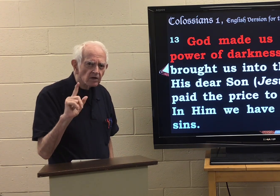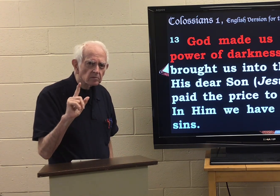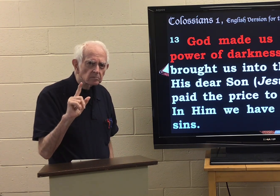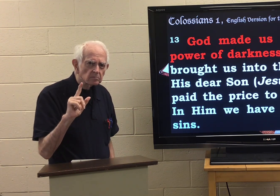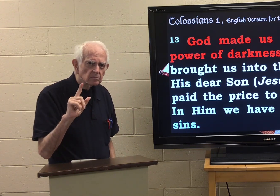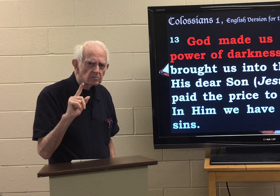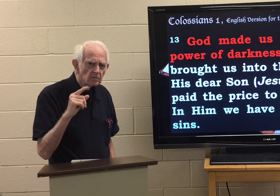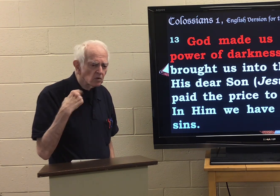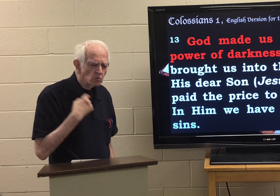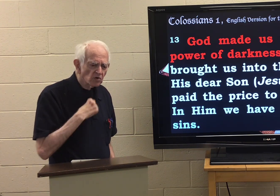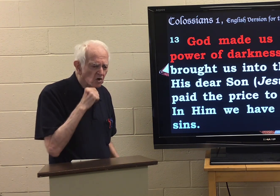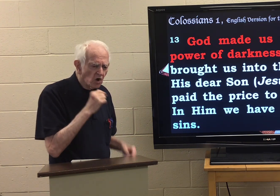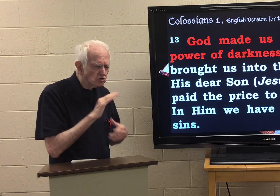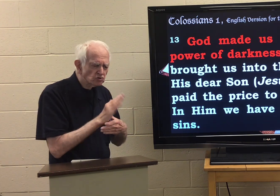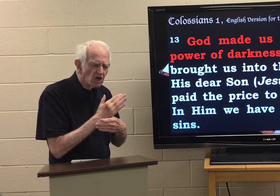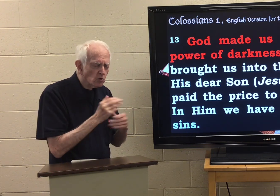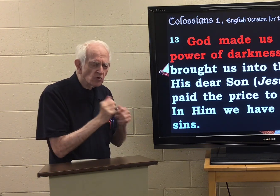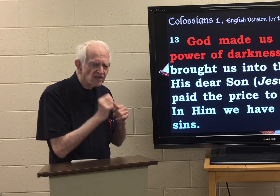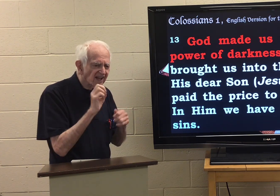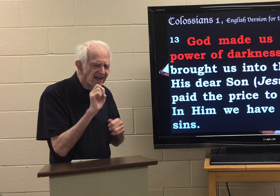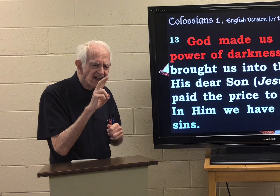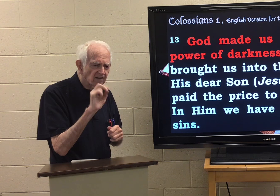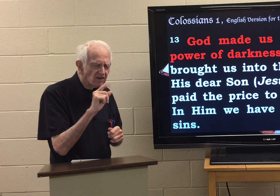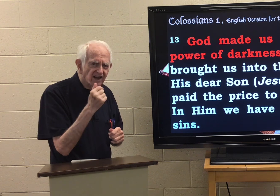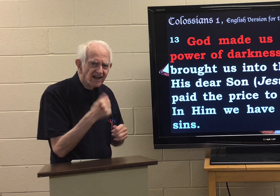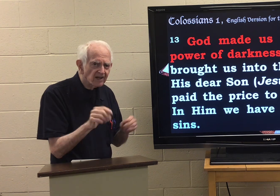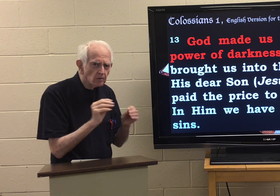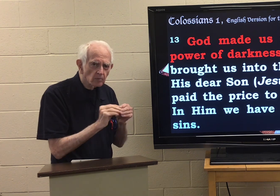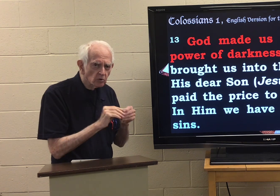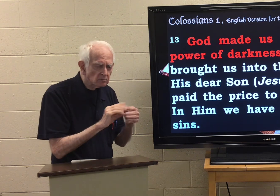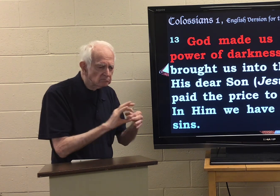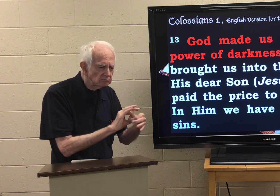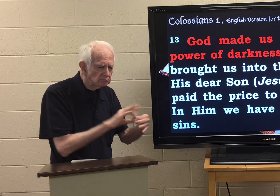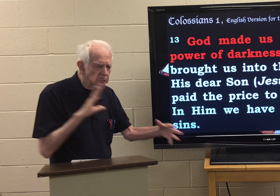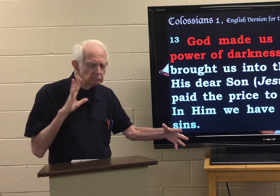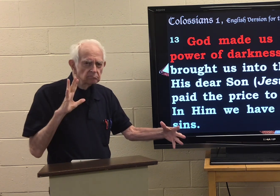evil. We don't share with the devil anymore.